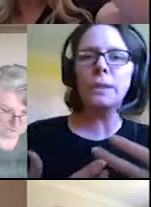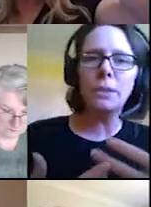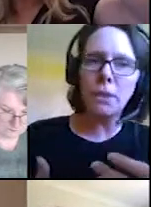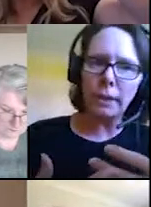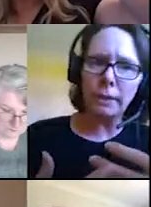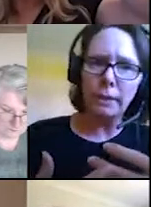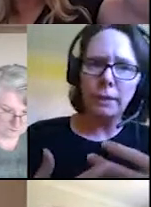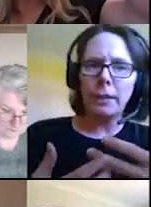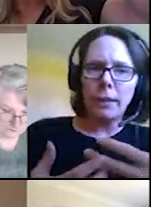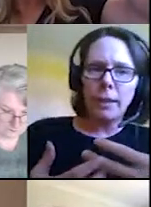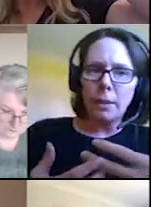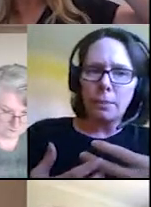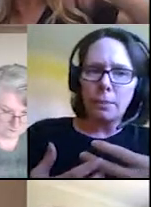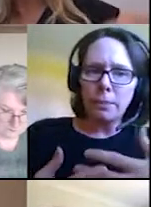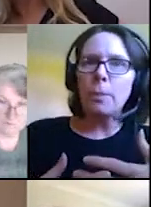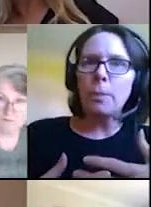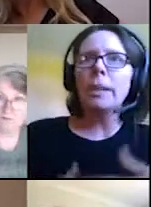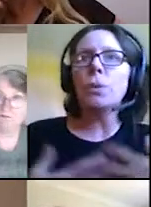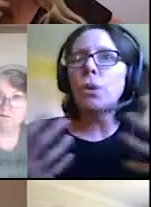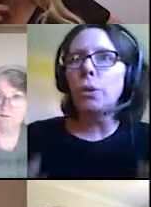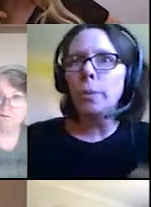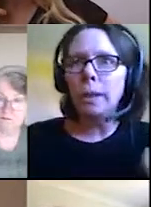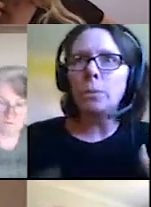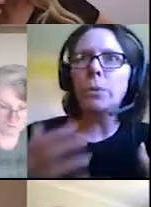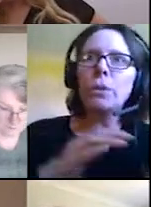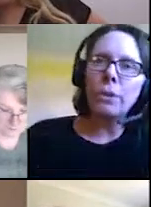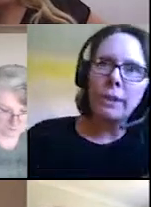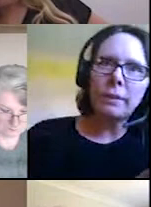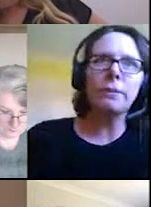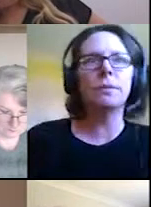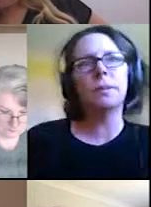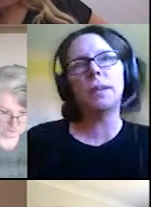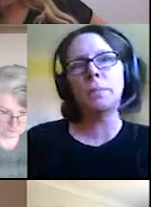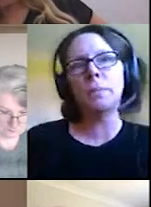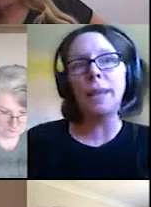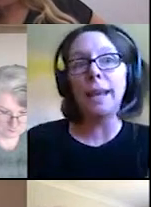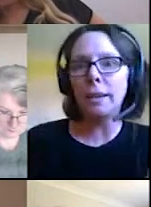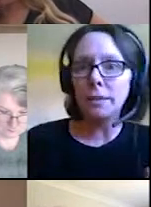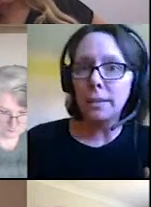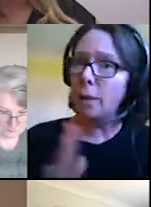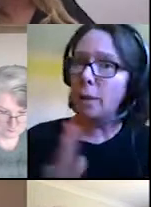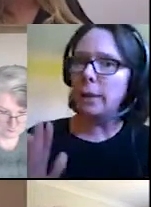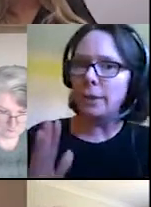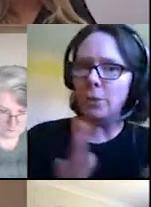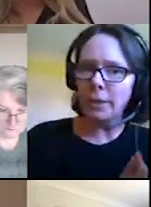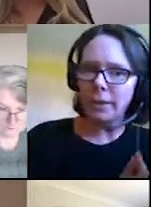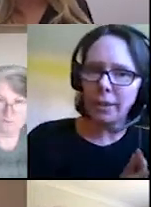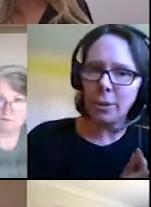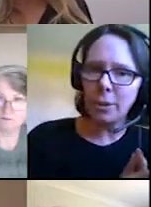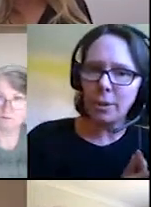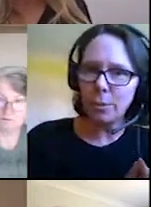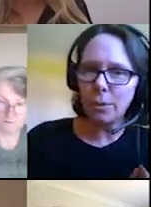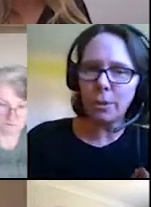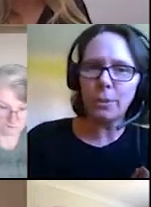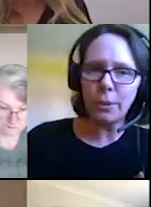meaningful than the sign, depending on what's opening and what you're closing. And how big are we talking? Like